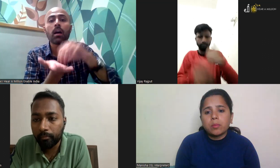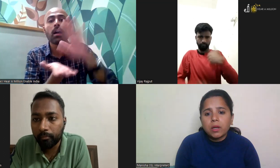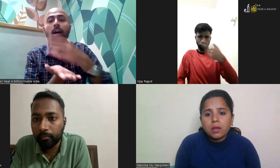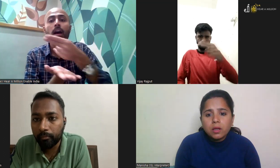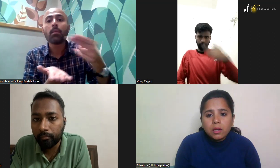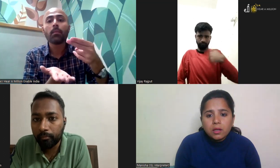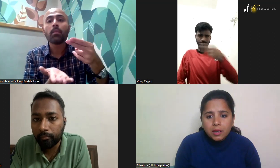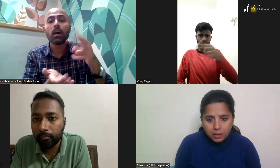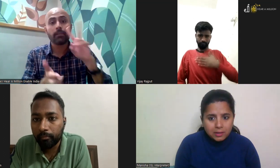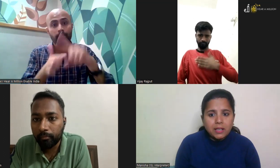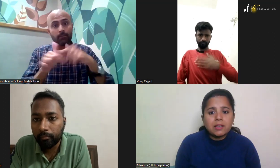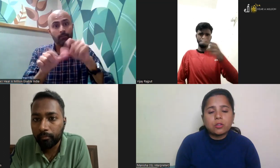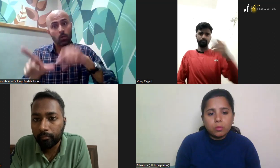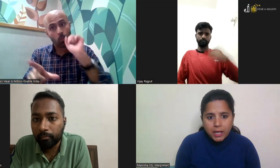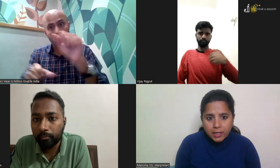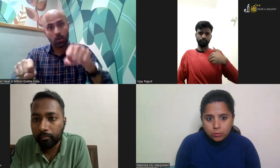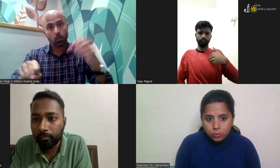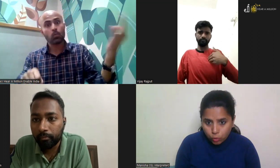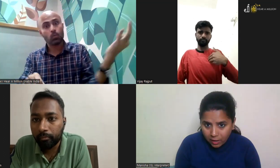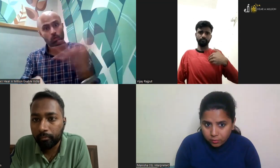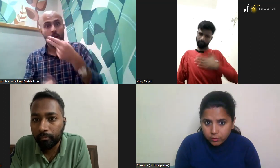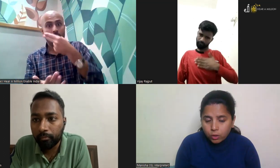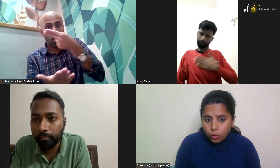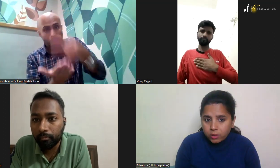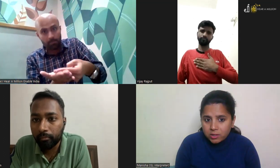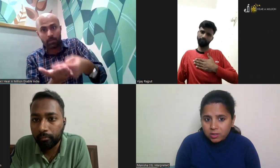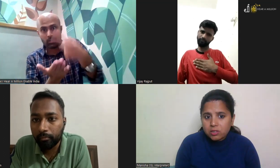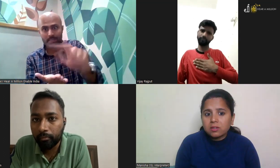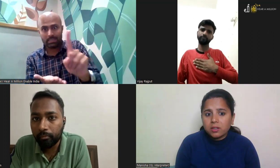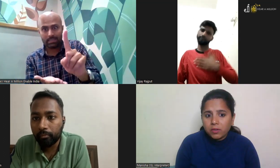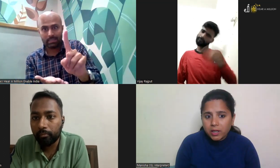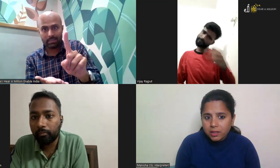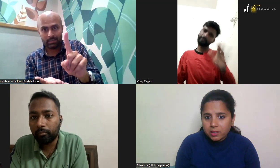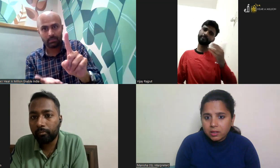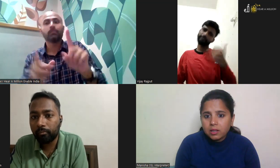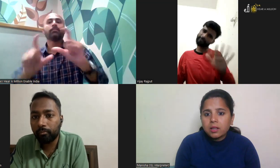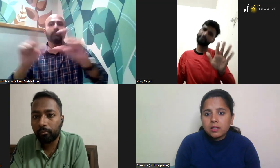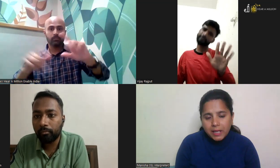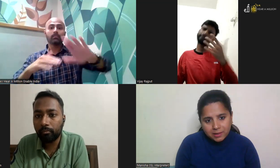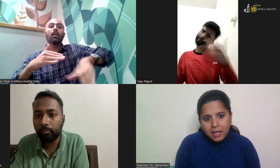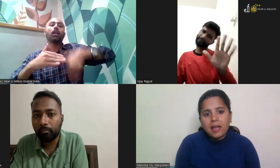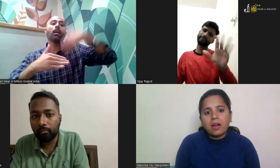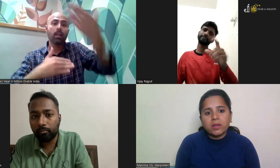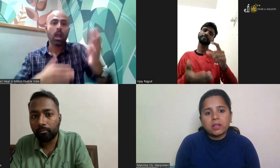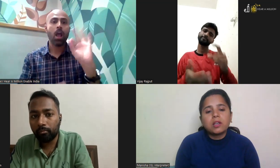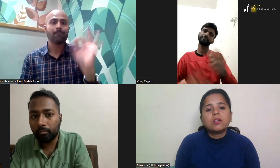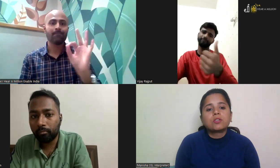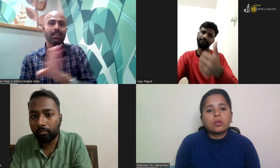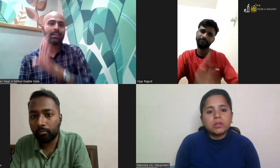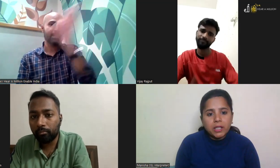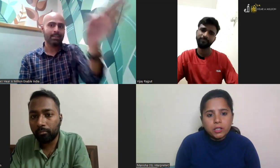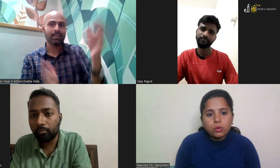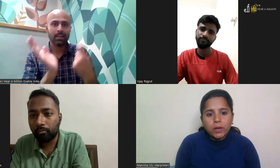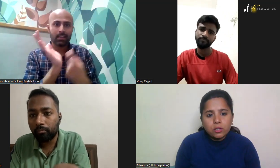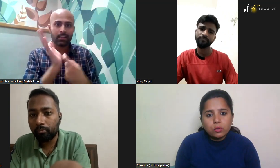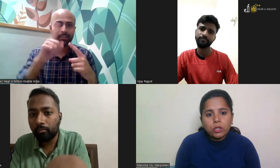whose name? He's saying it's on my name. You have your own registration certificate? Yes, I have it.